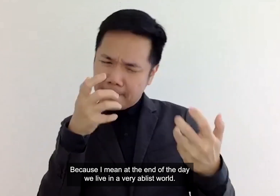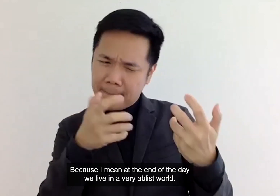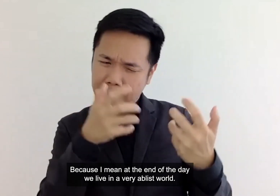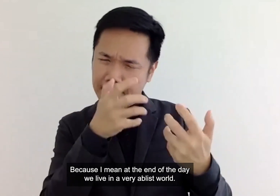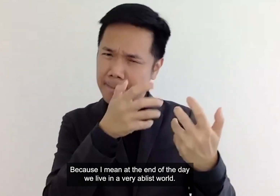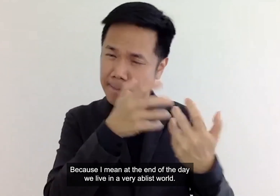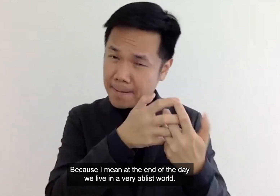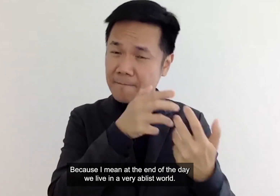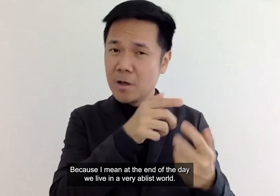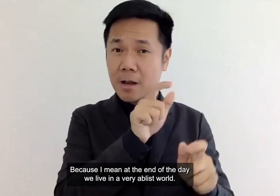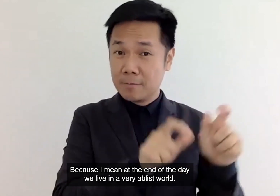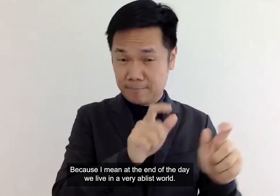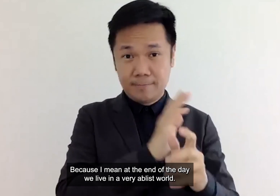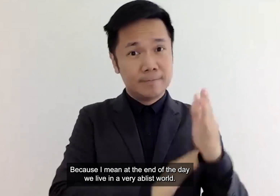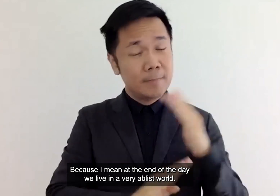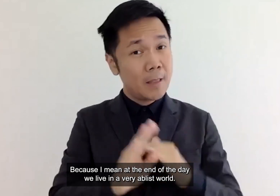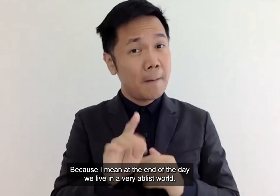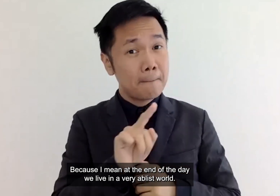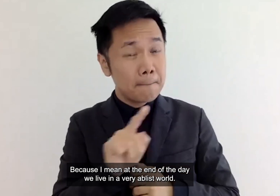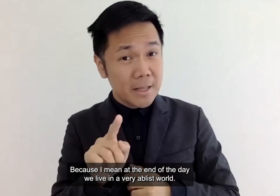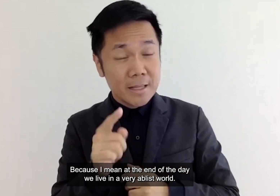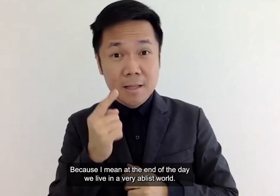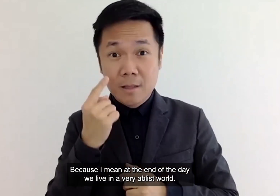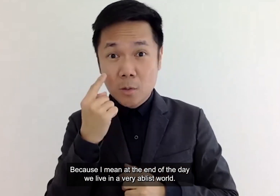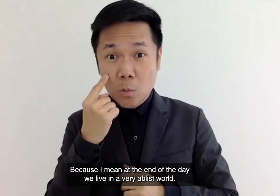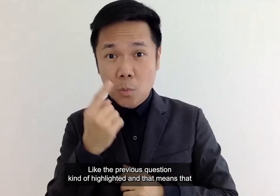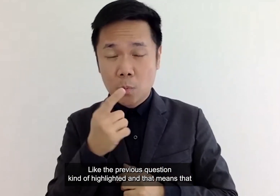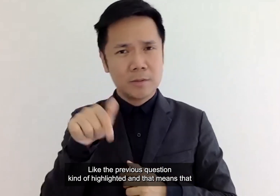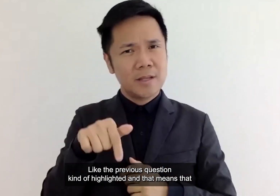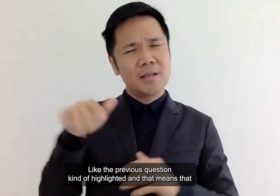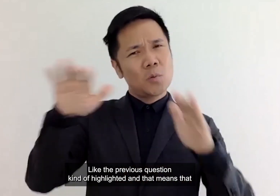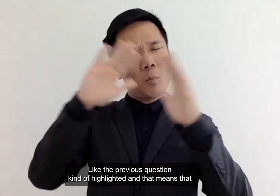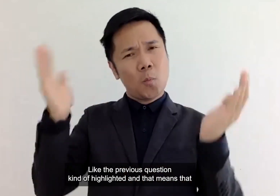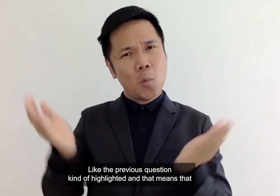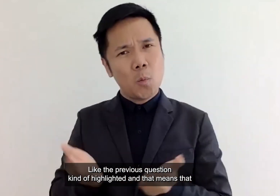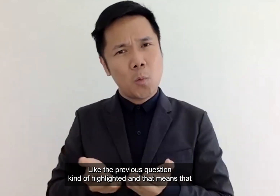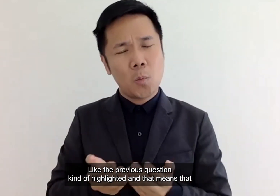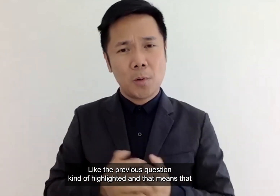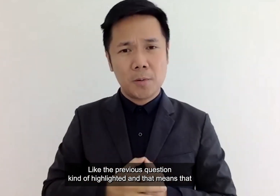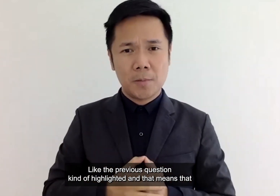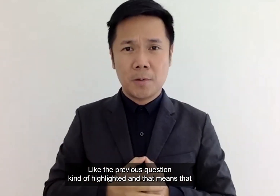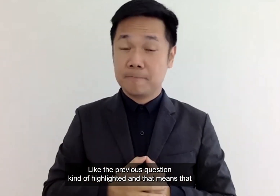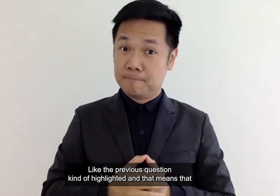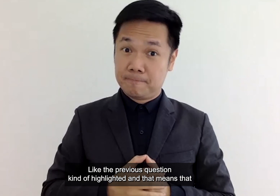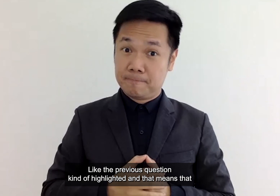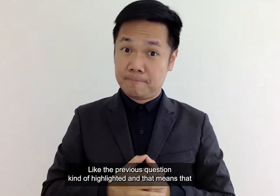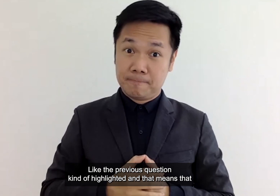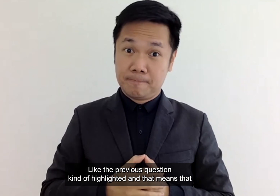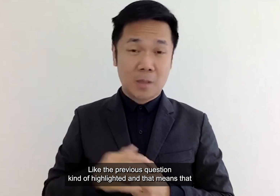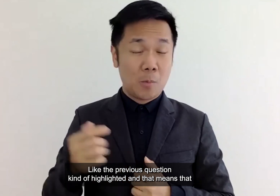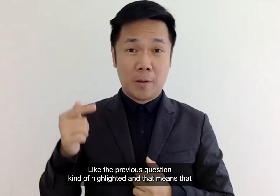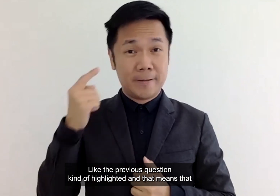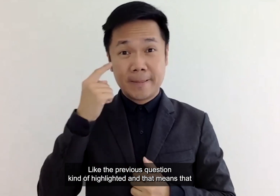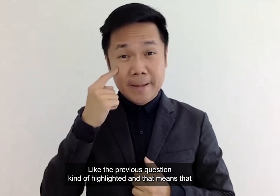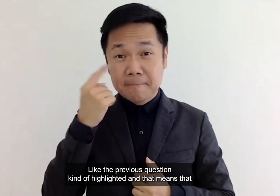picture because i mean at the end of the day we live in a very ableist world right and based on ableist assumptions like the previous question kind